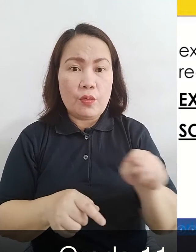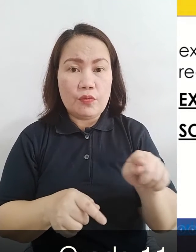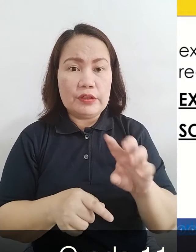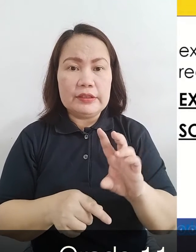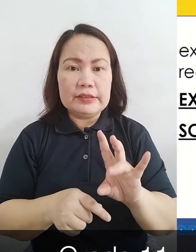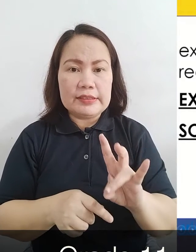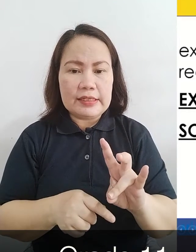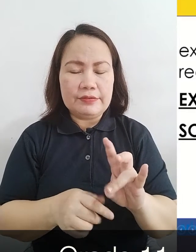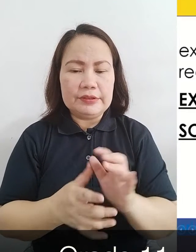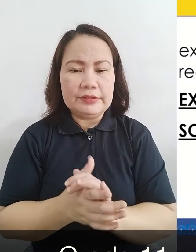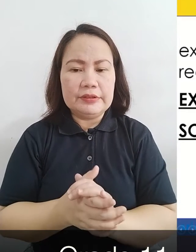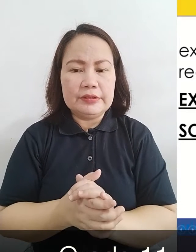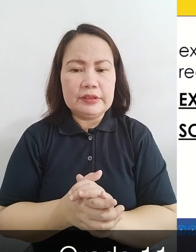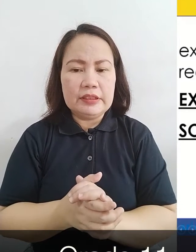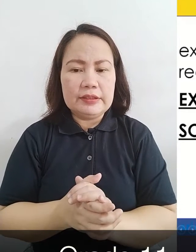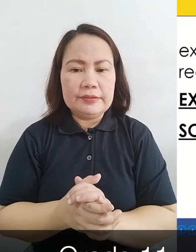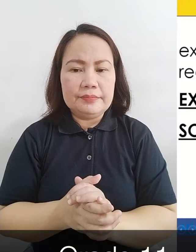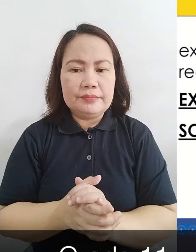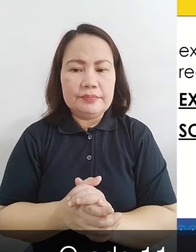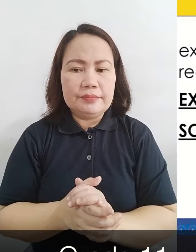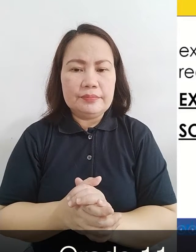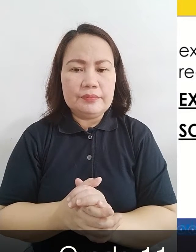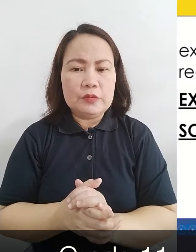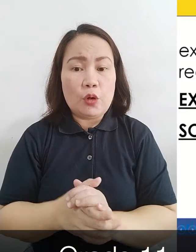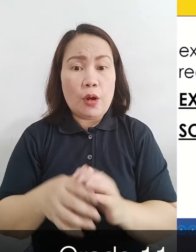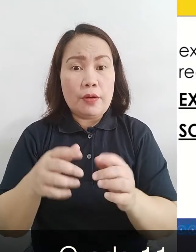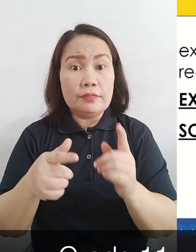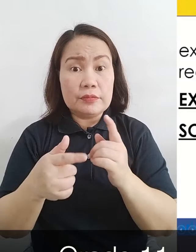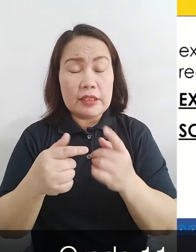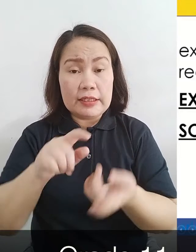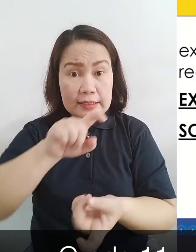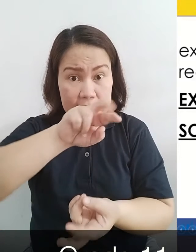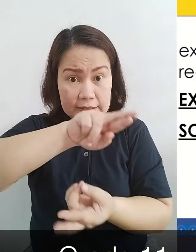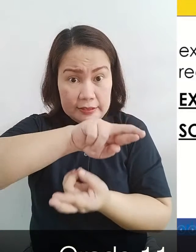the divisor and proceed to multiplication.